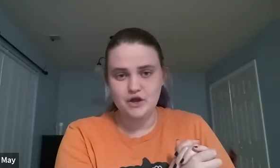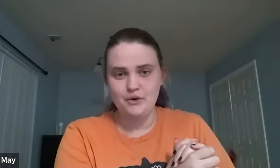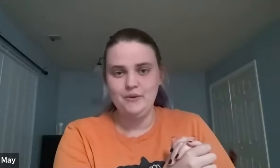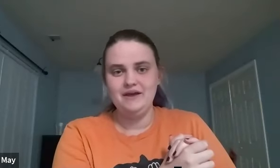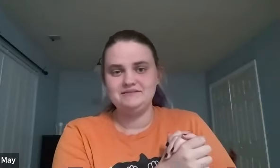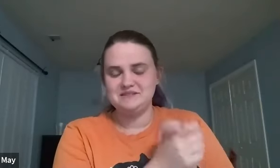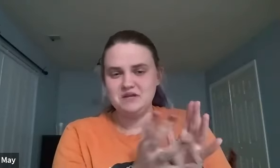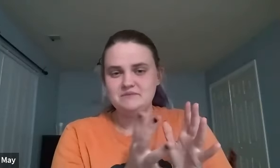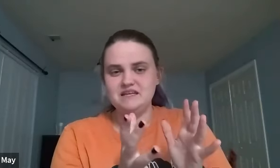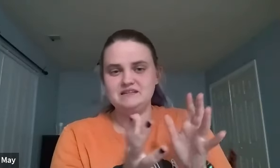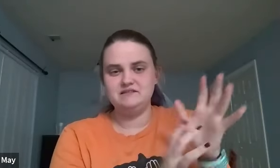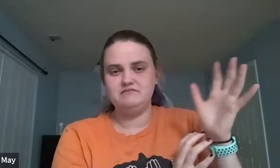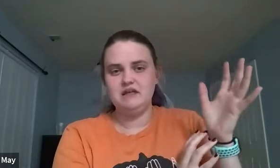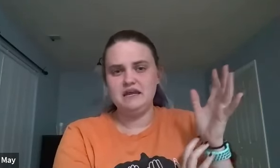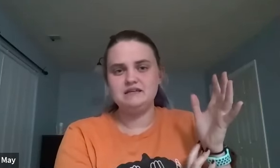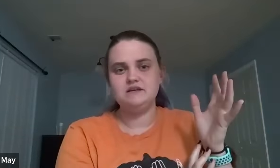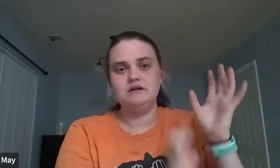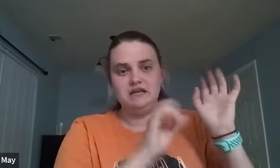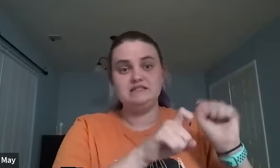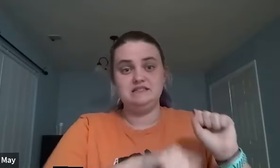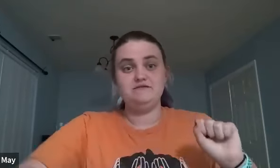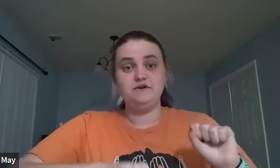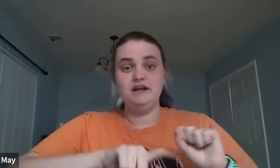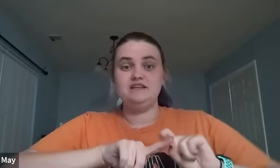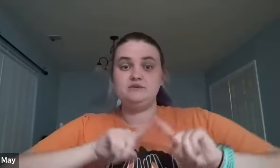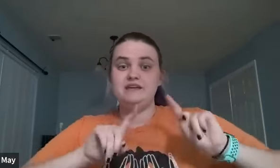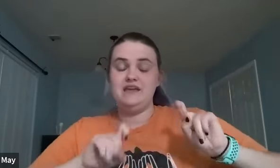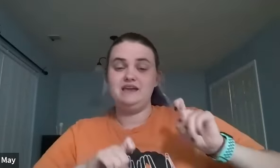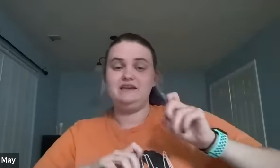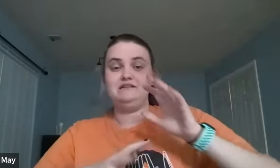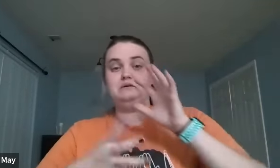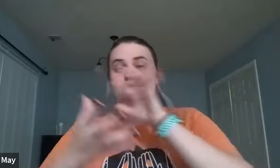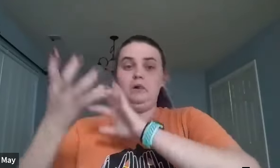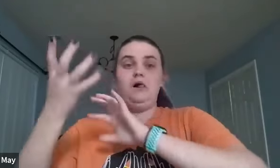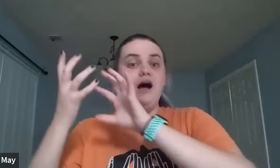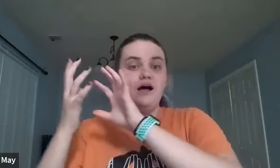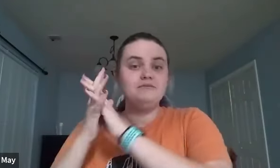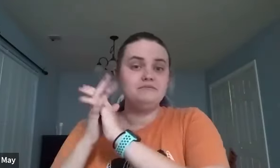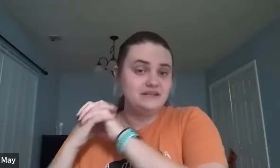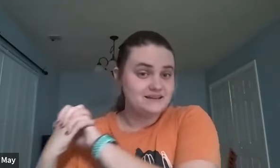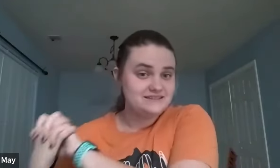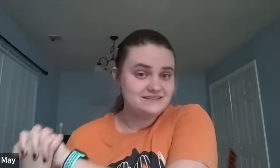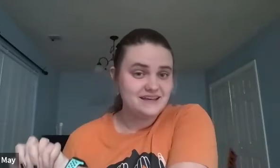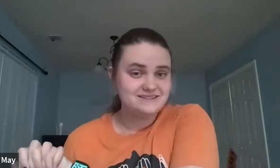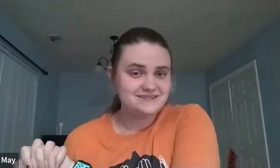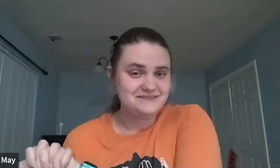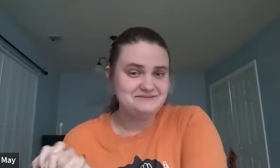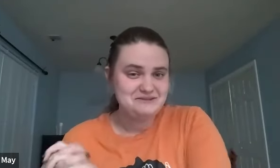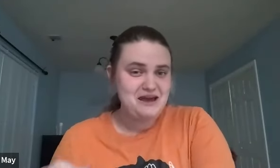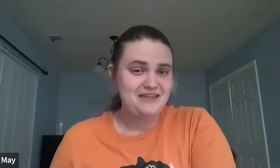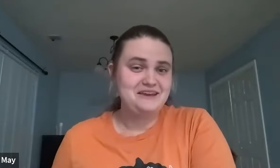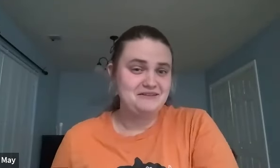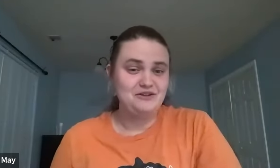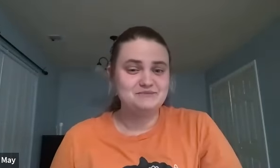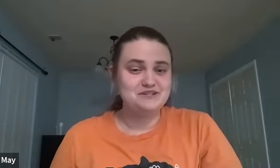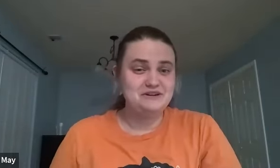So sometimes that in ASL it is different, and so it can get a little blah. But yes, I think I've lost my train of